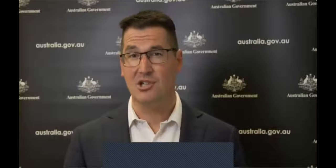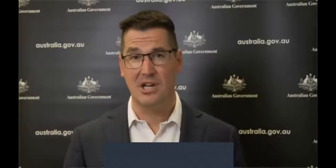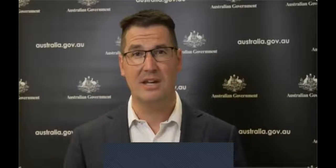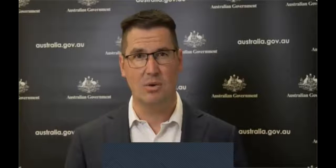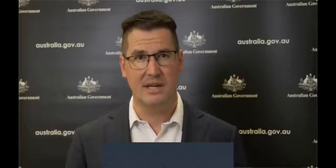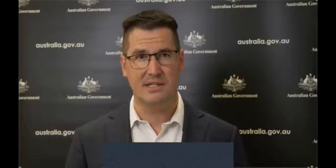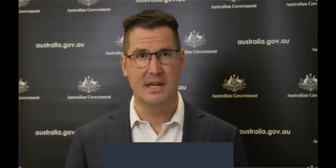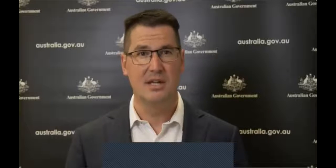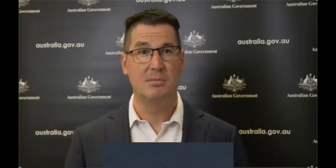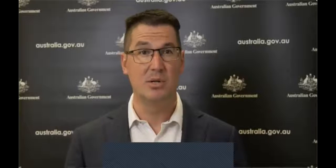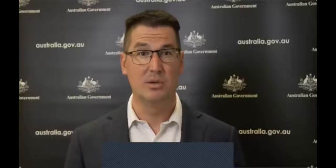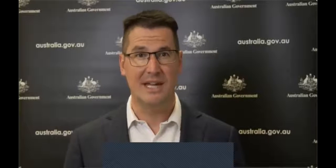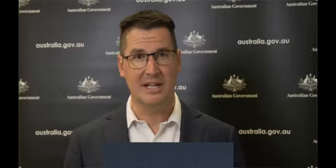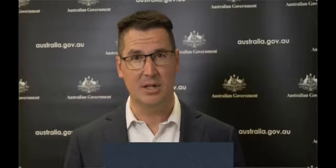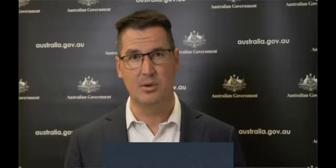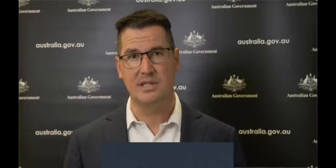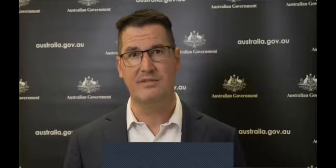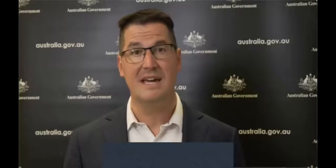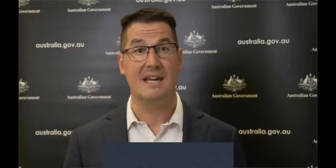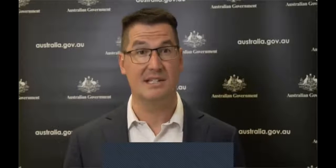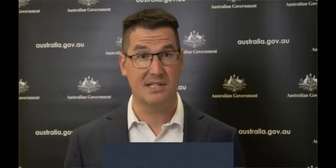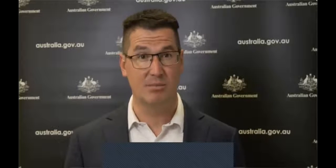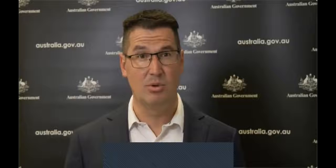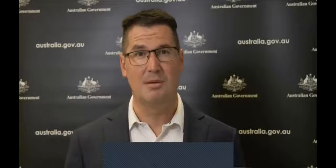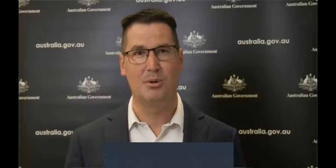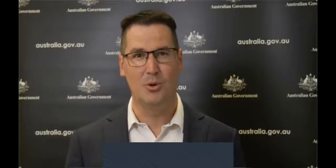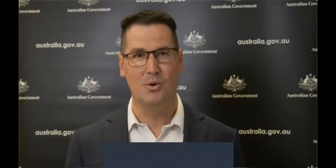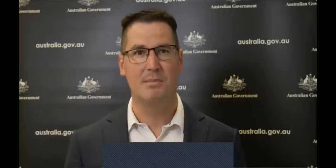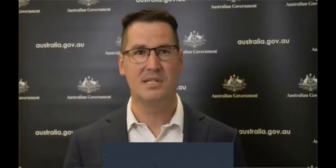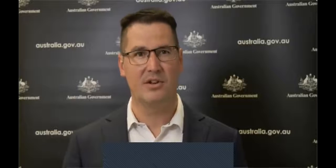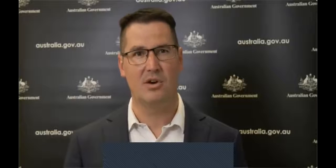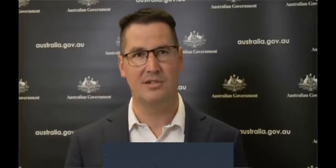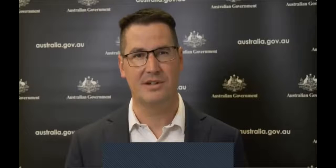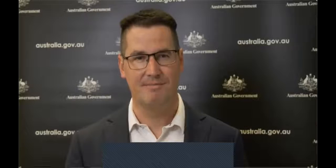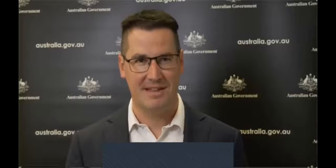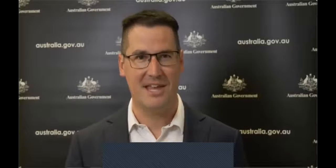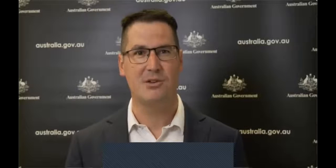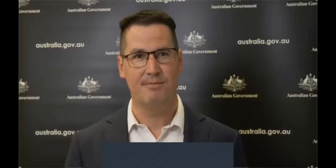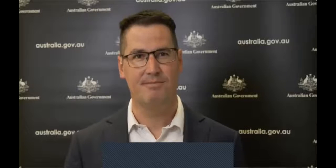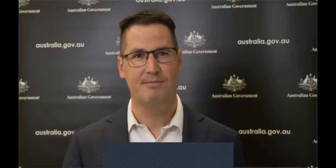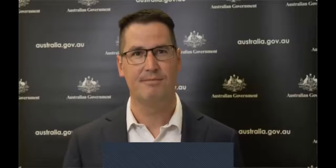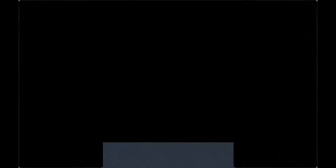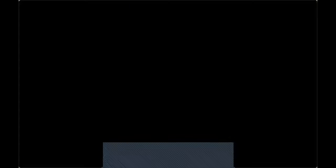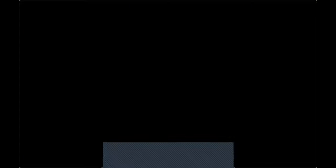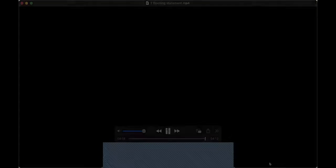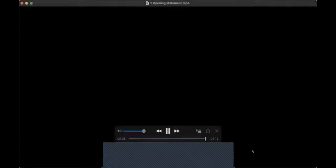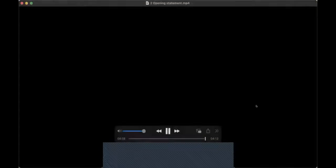in our shared quest to build an inclusive, accessible blue Pacific continent. Thank you.